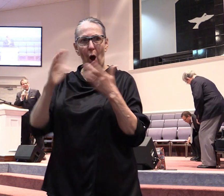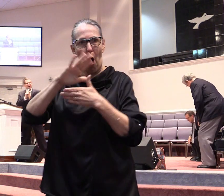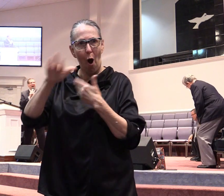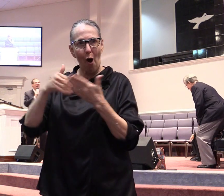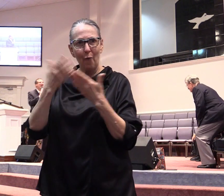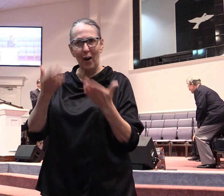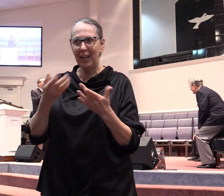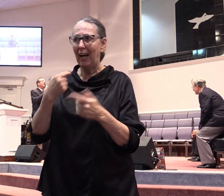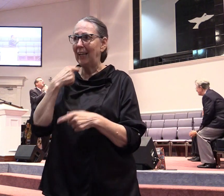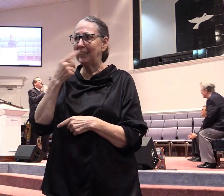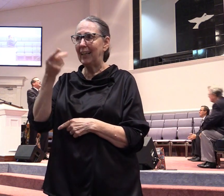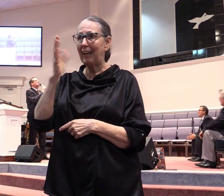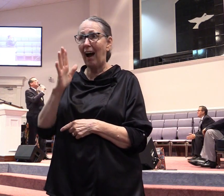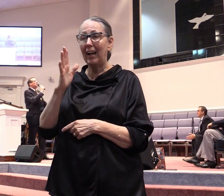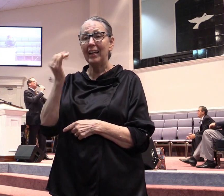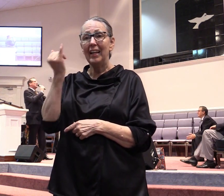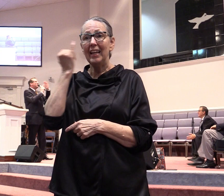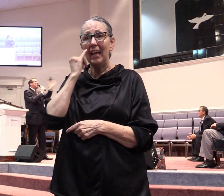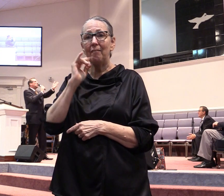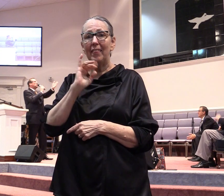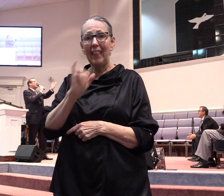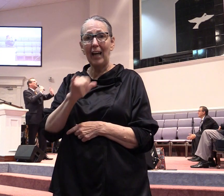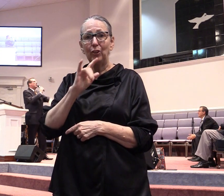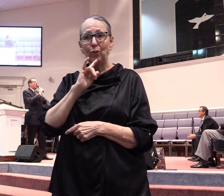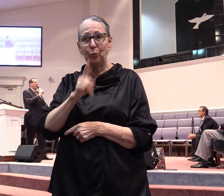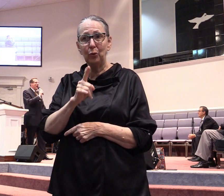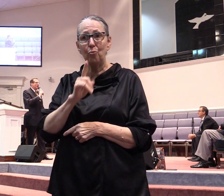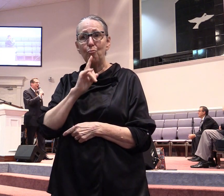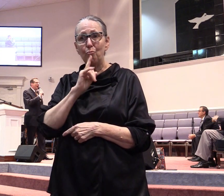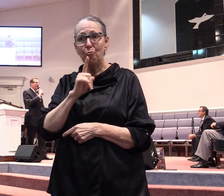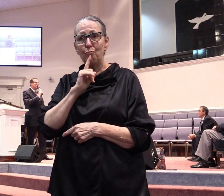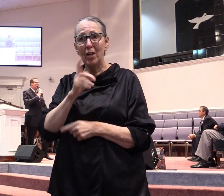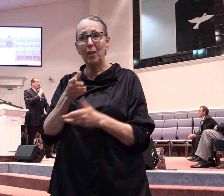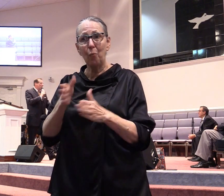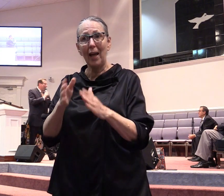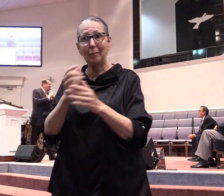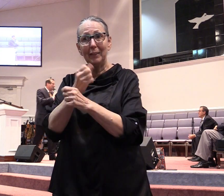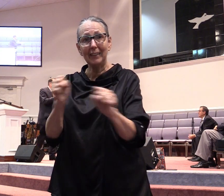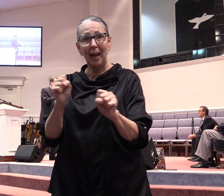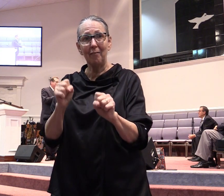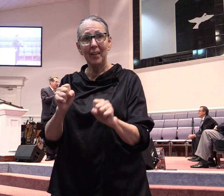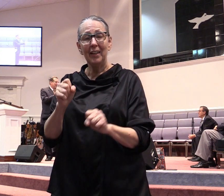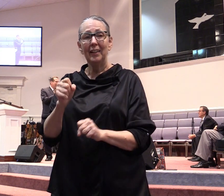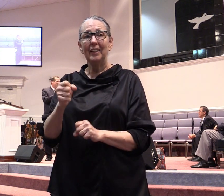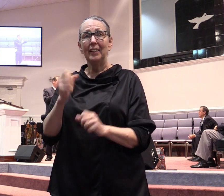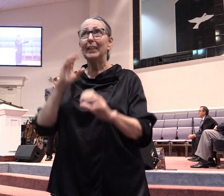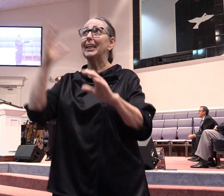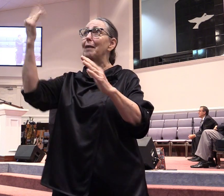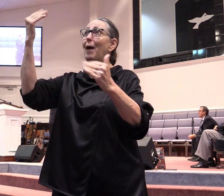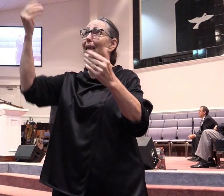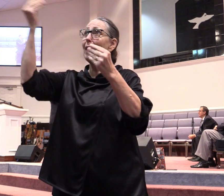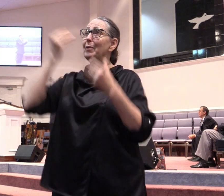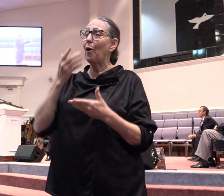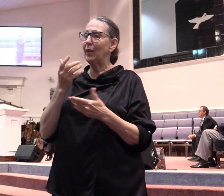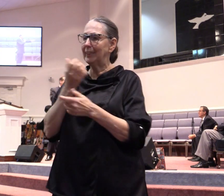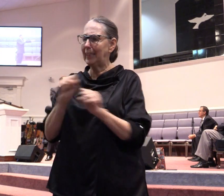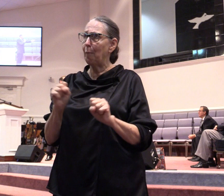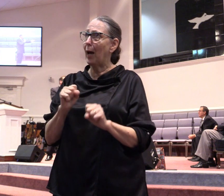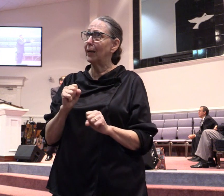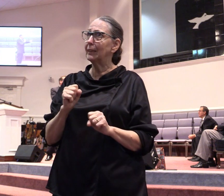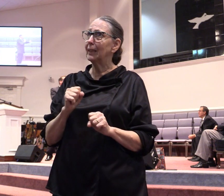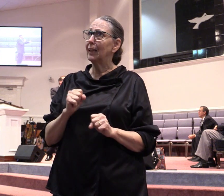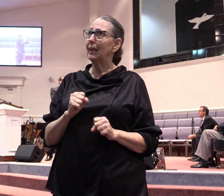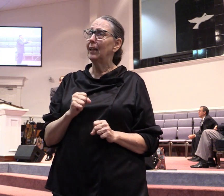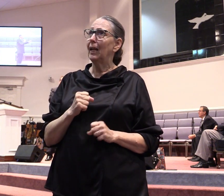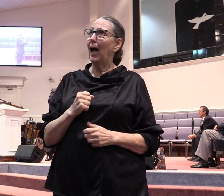I said, God, if that's the truth, if this is really the real way of salvation, you got to talk to me, because I don't believe salvation is between me and a